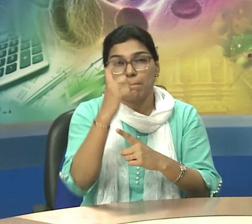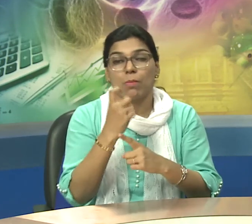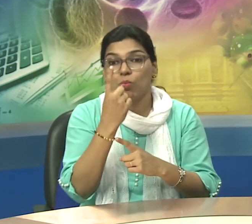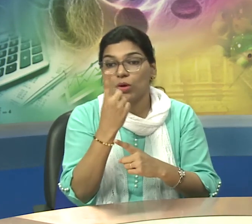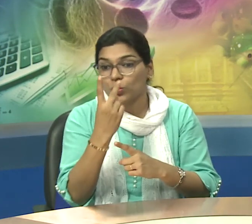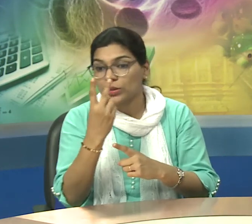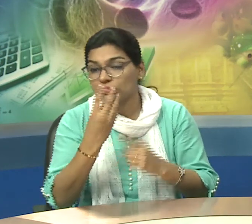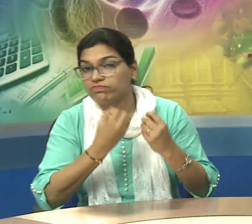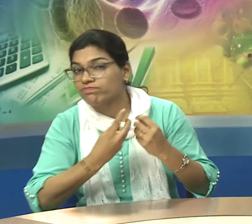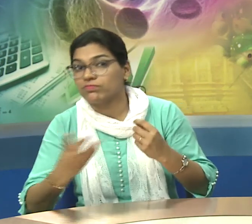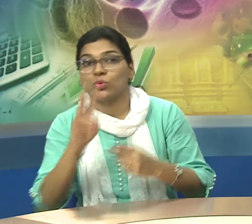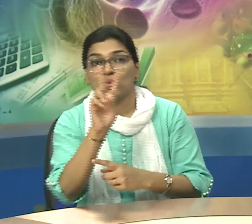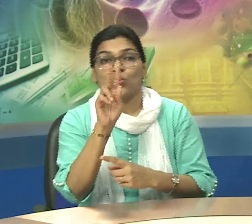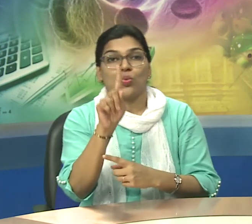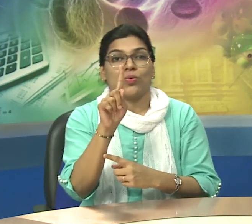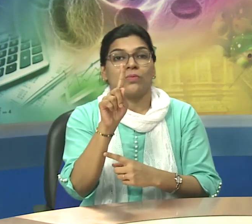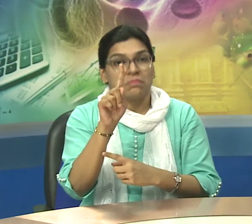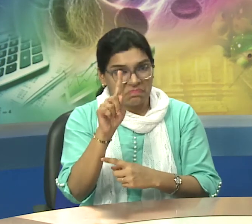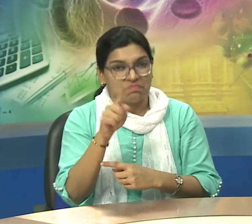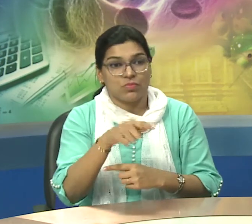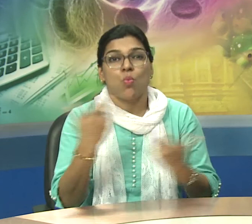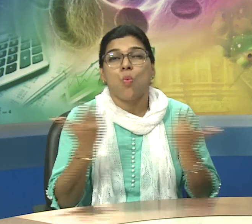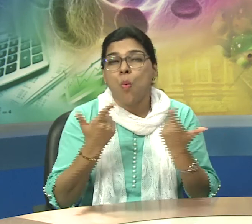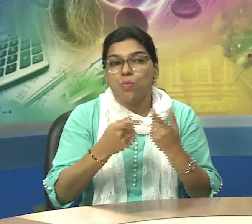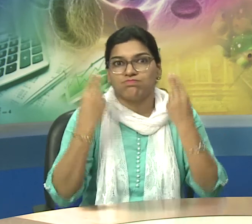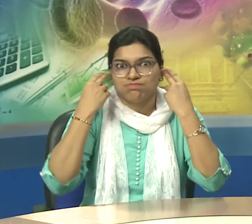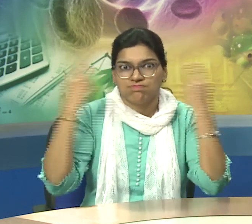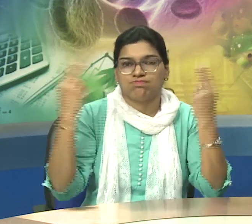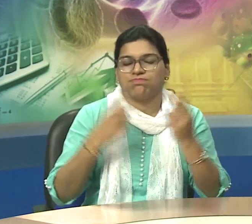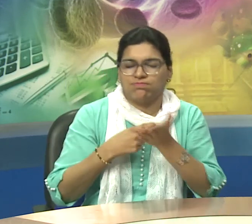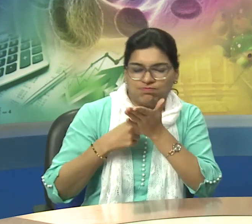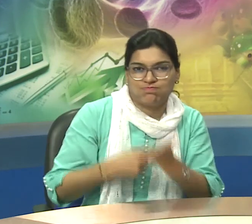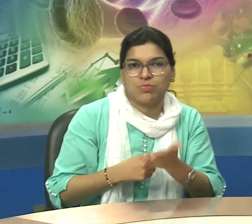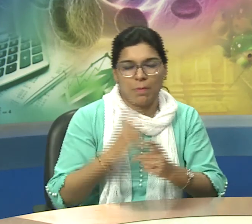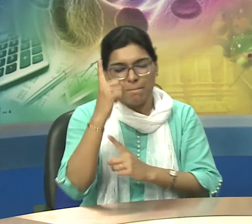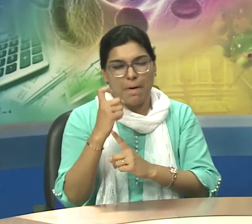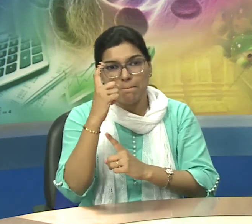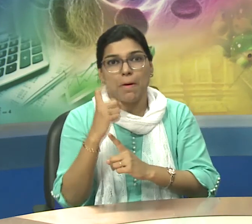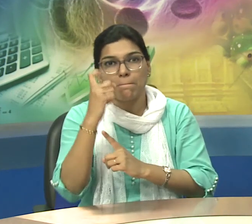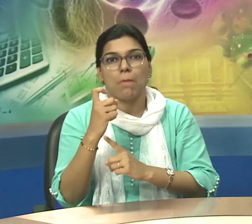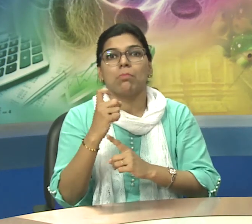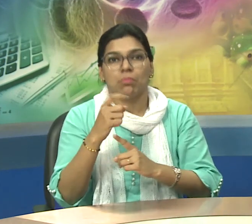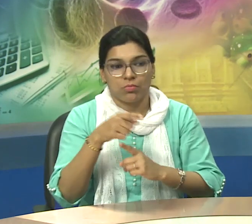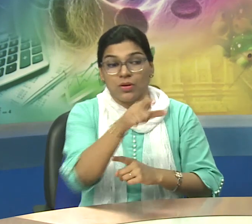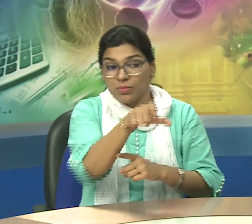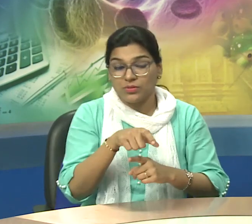"21 gun salutes from the Indian